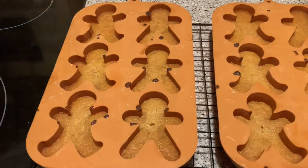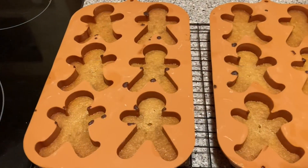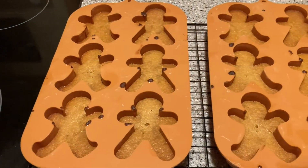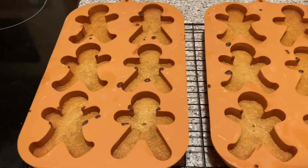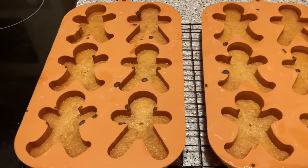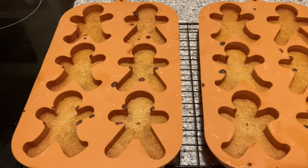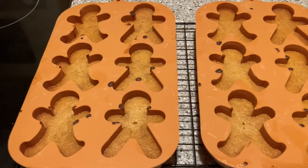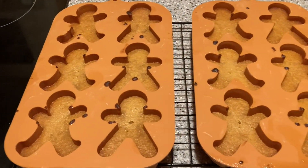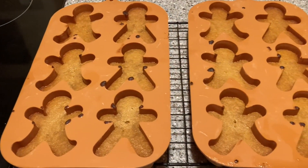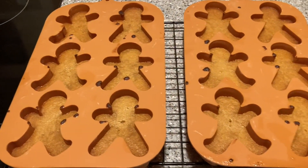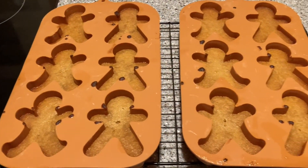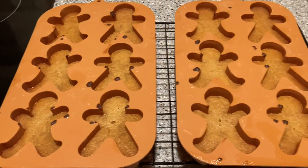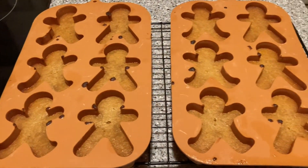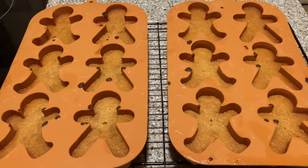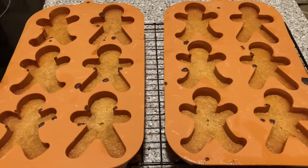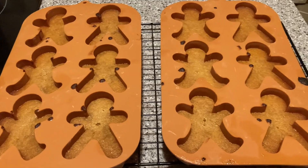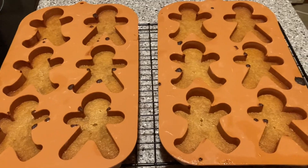for 10 minutes.